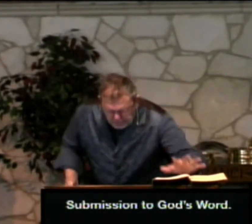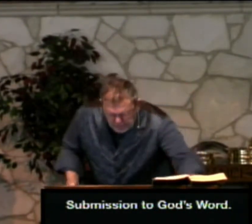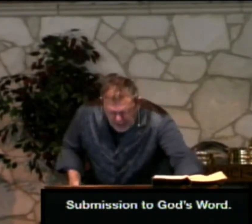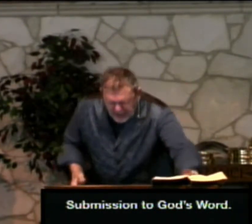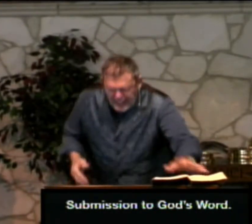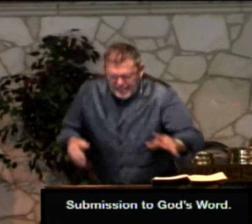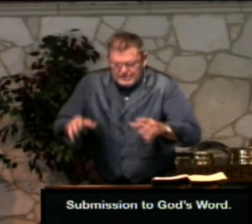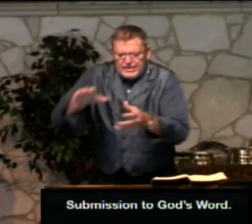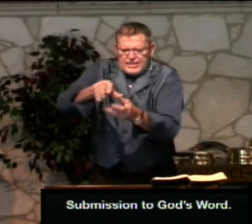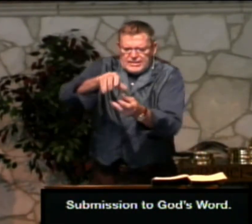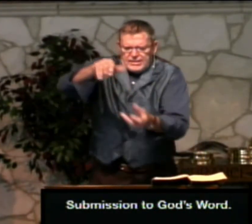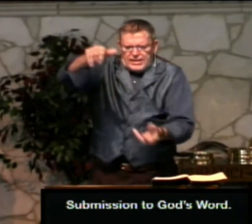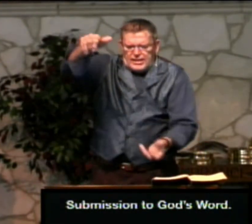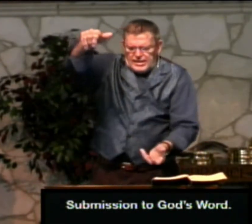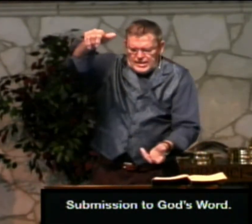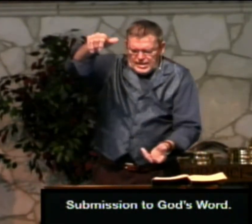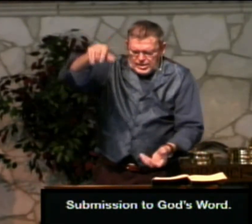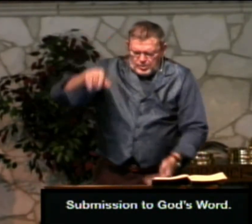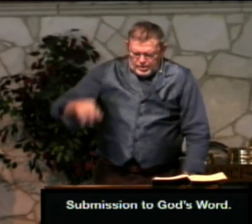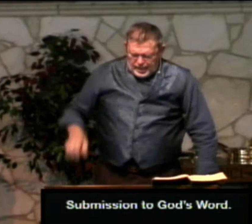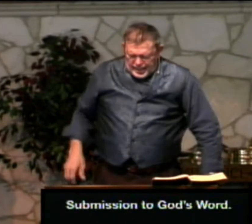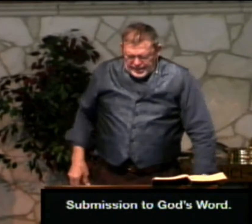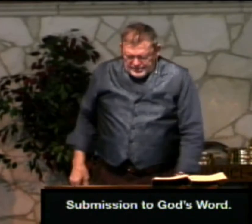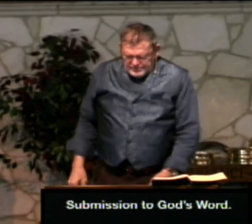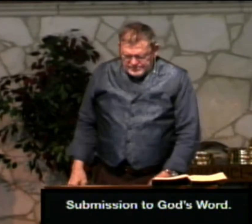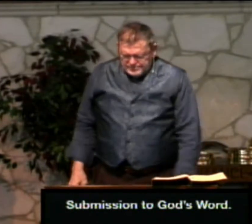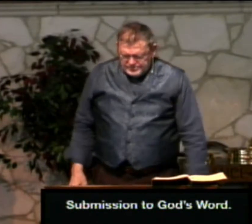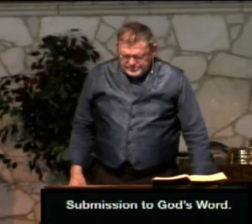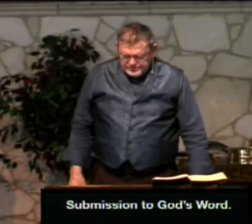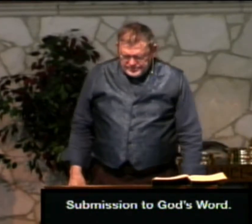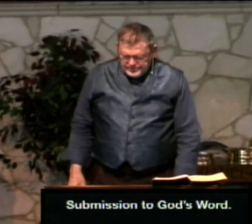that was spelled out in the Word of God.